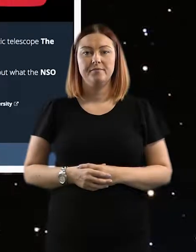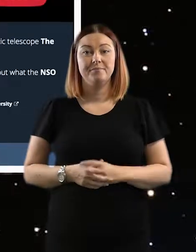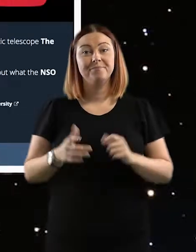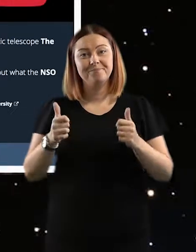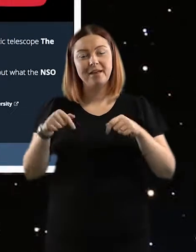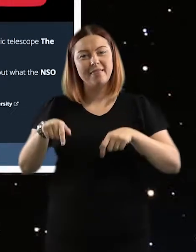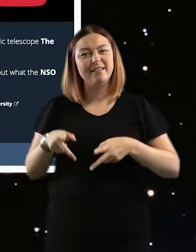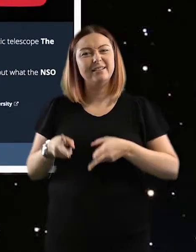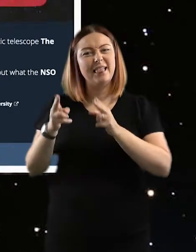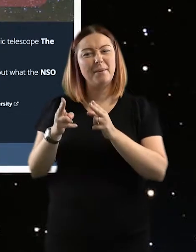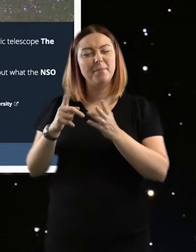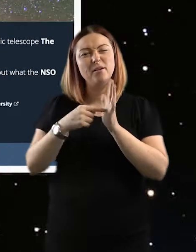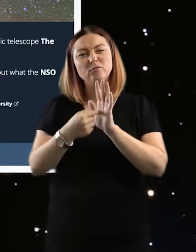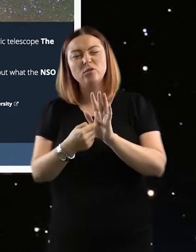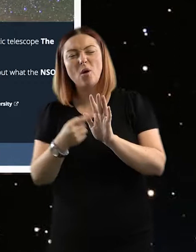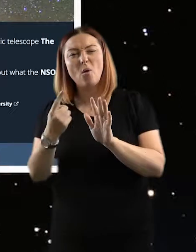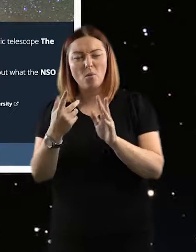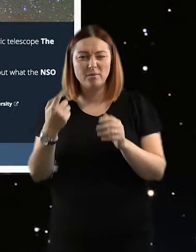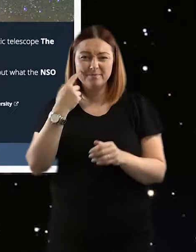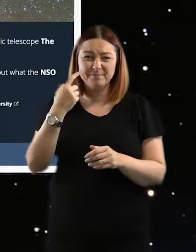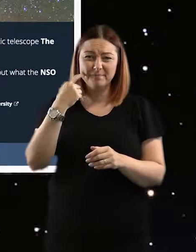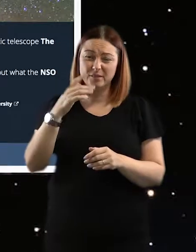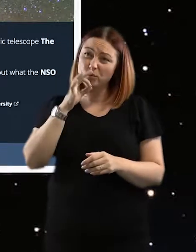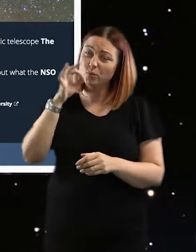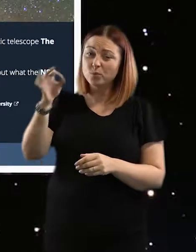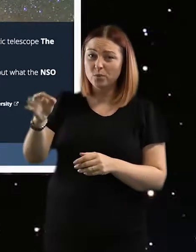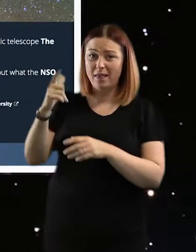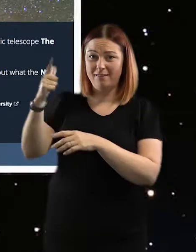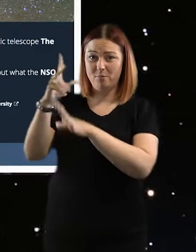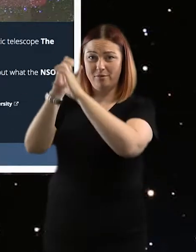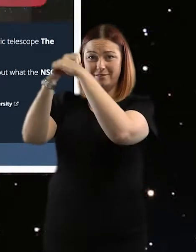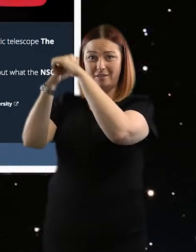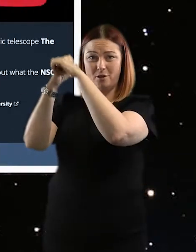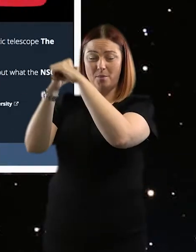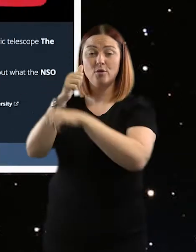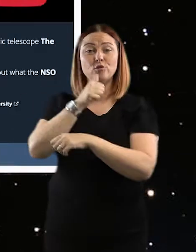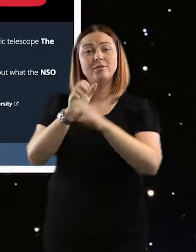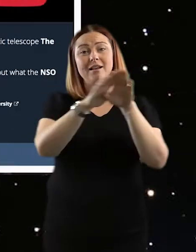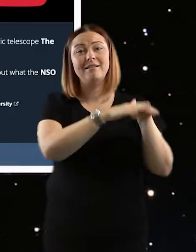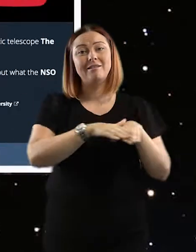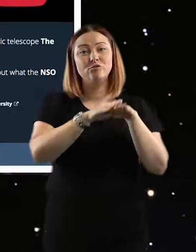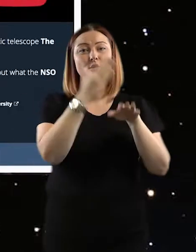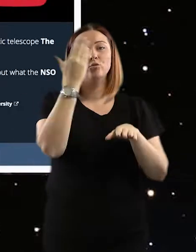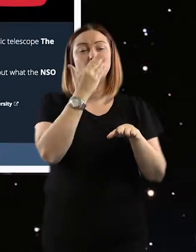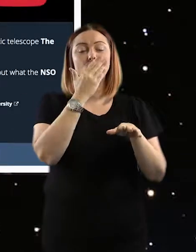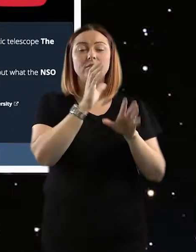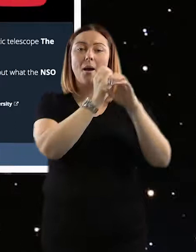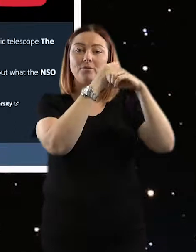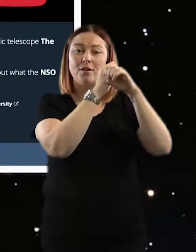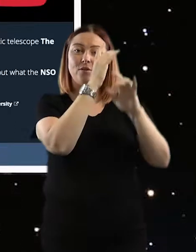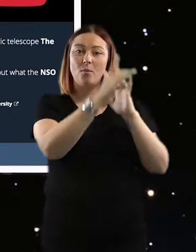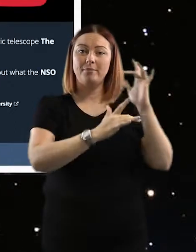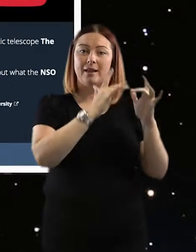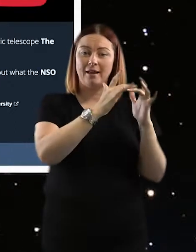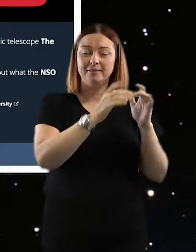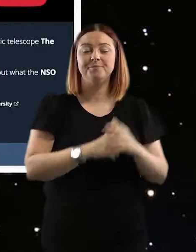Okay, so in this video I'm going to show you just how easy it is to make a request of the Liverpool telescope using the National Schools Observatory's website.